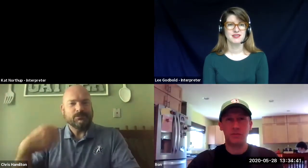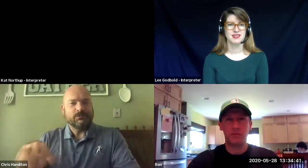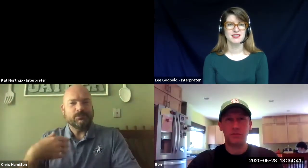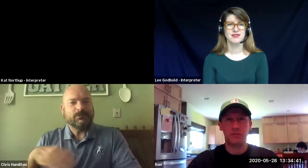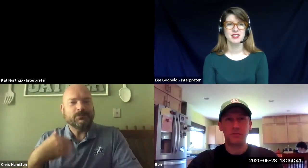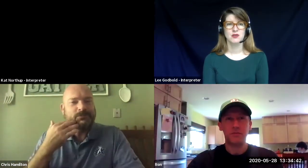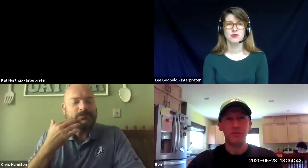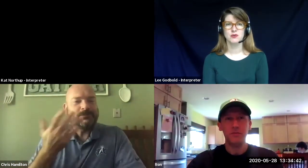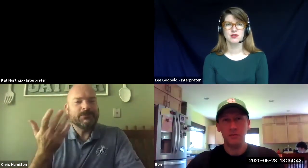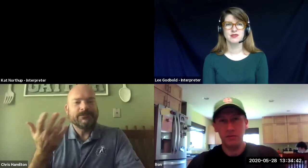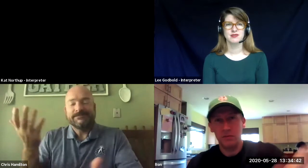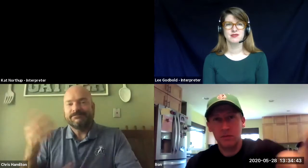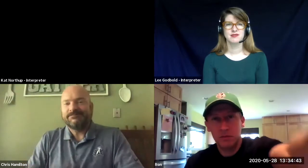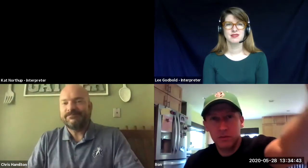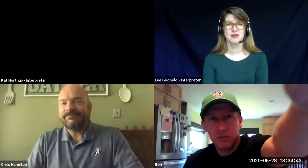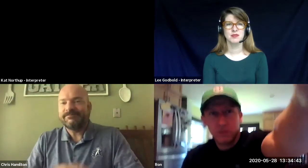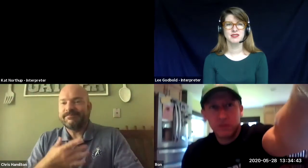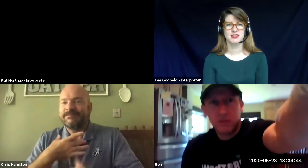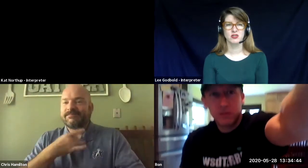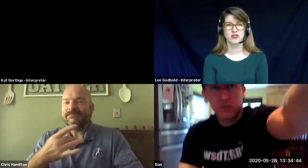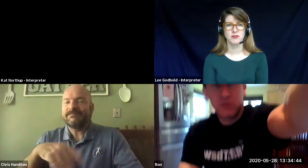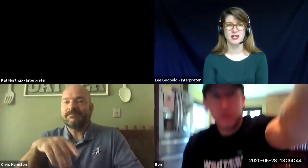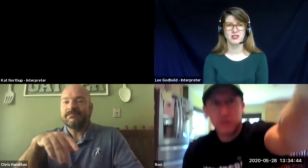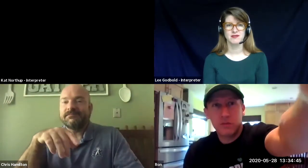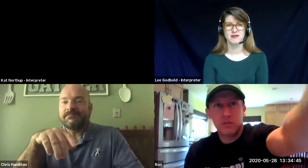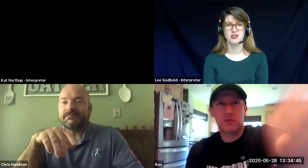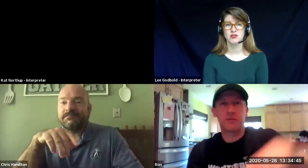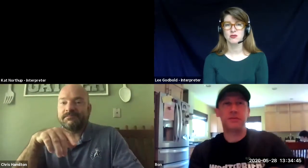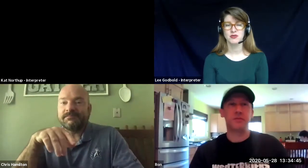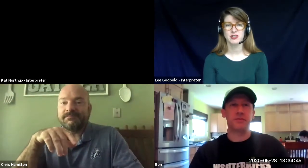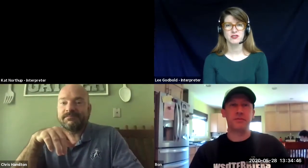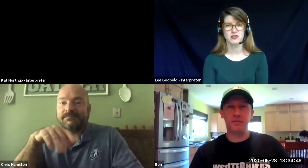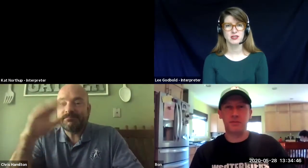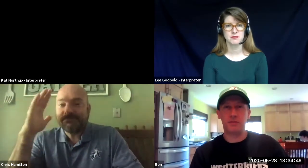Yeah. Ooh, team buses, can you just imagine? It's all going to be very interesting.